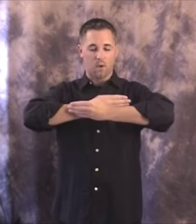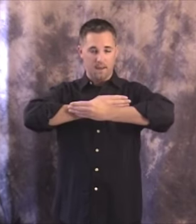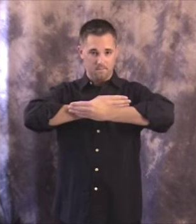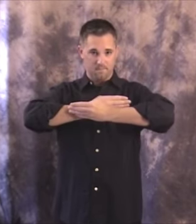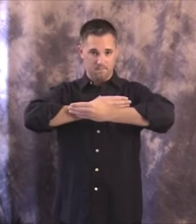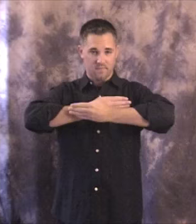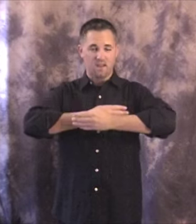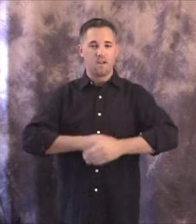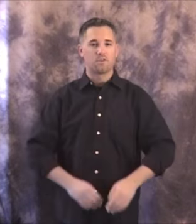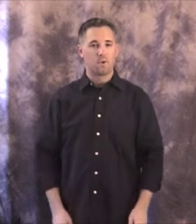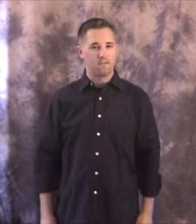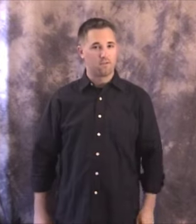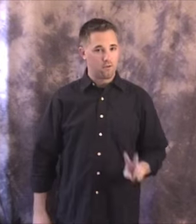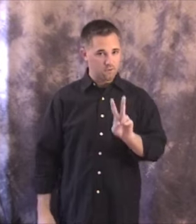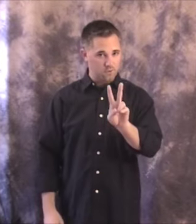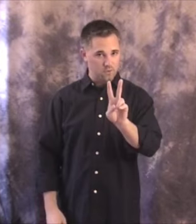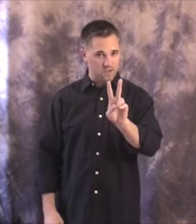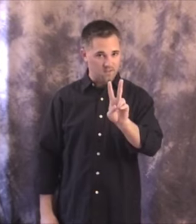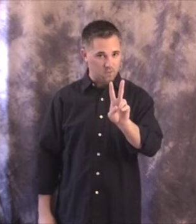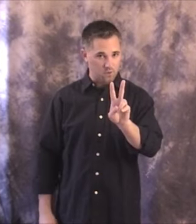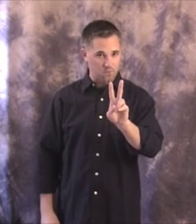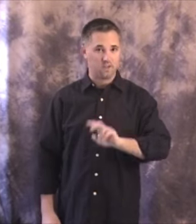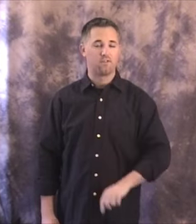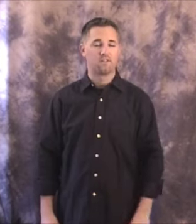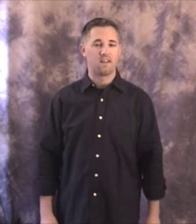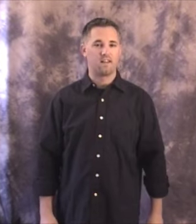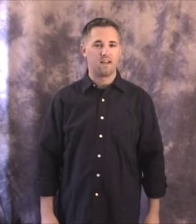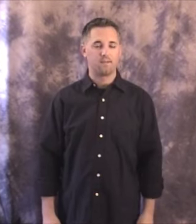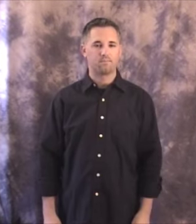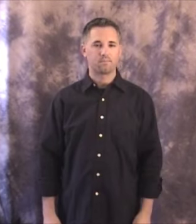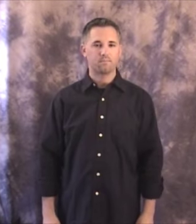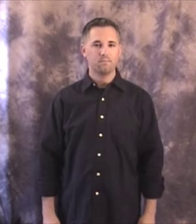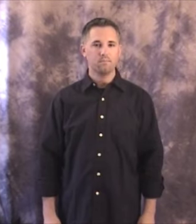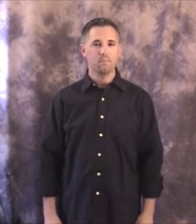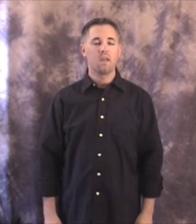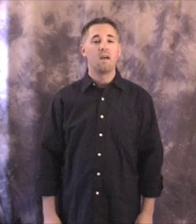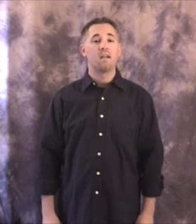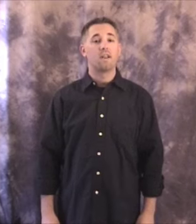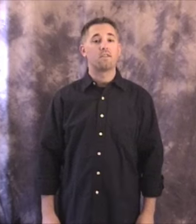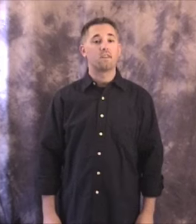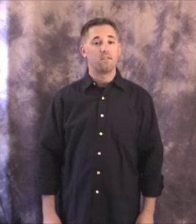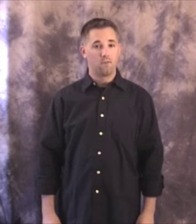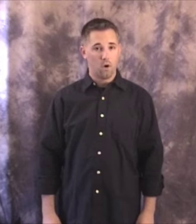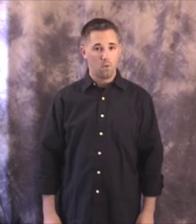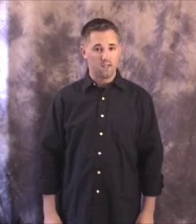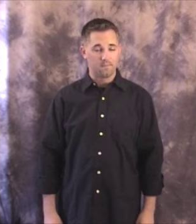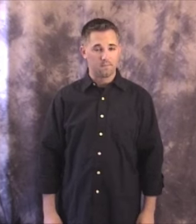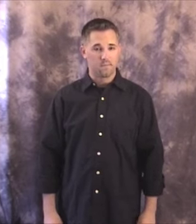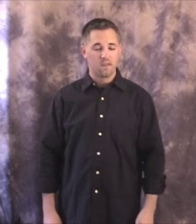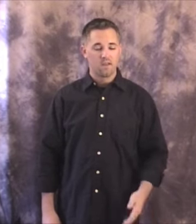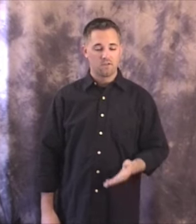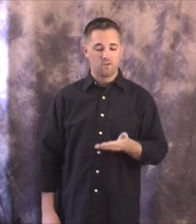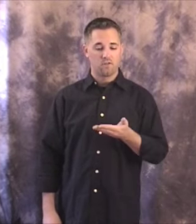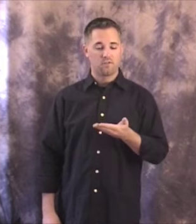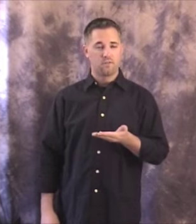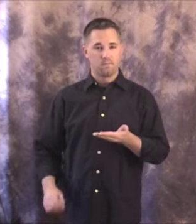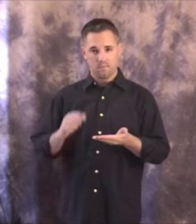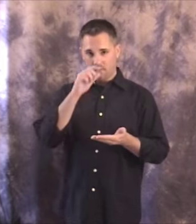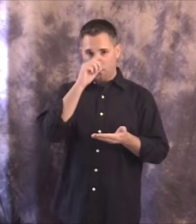Okay? So we have the first two signs that we're using for Silent Night. Now the sign for Holy starts with